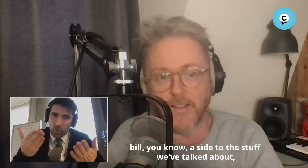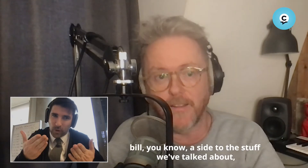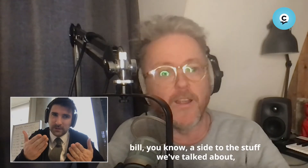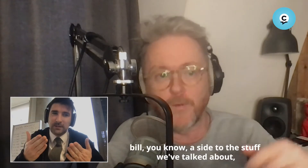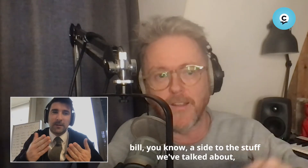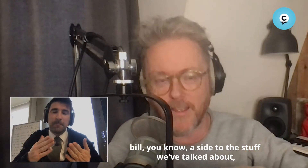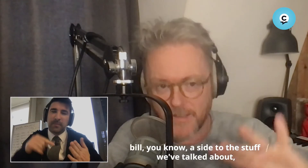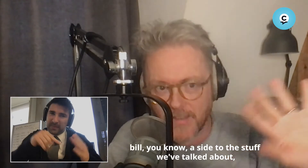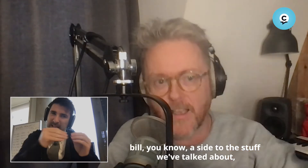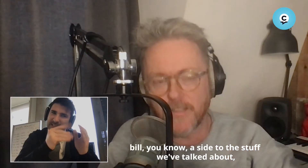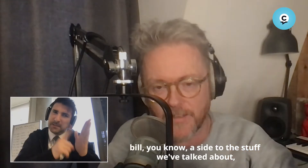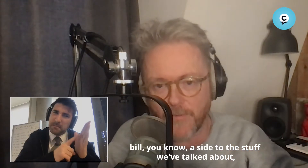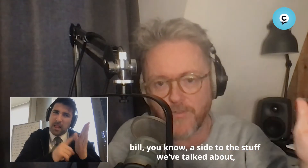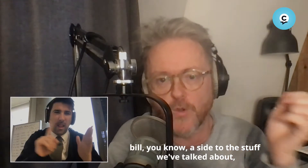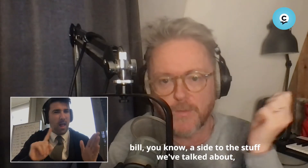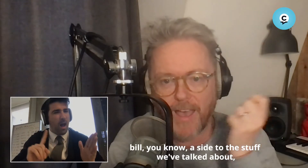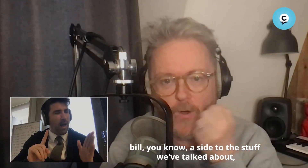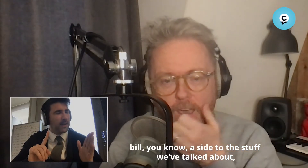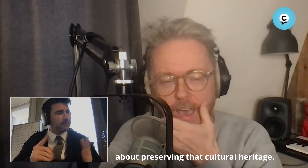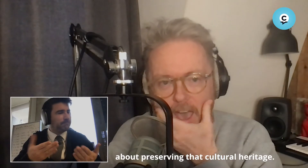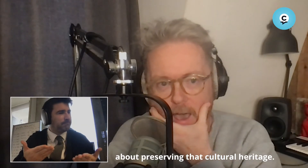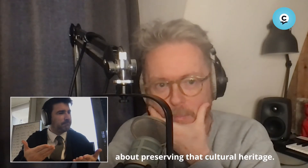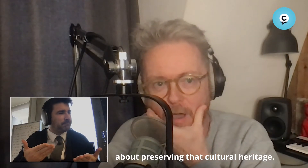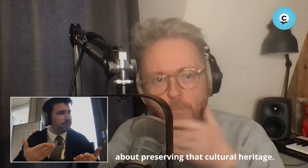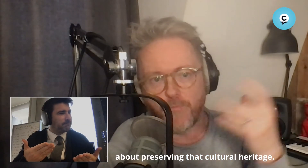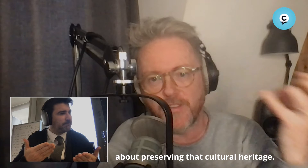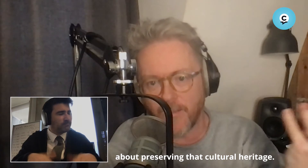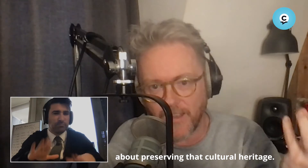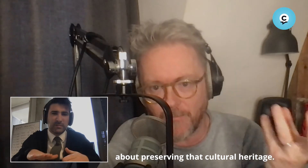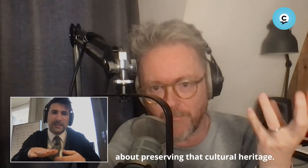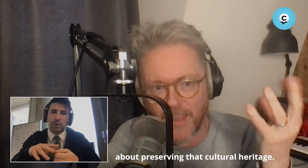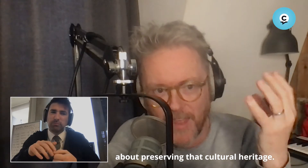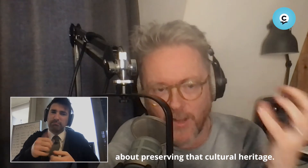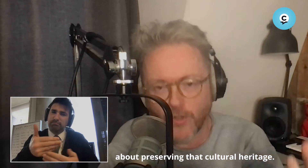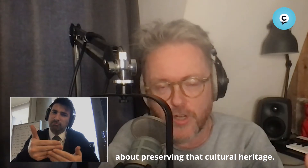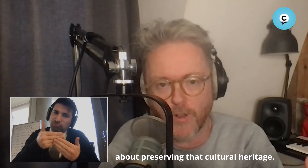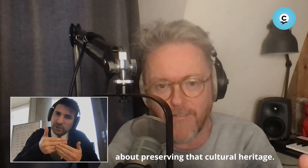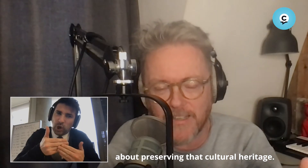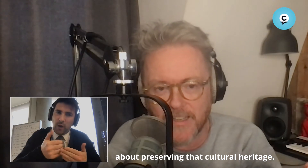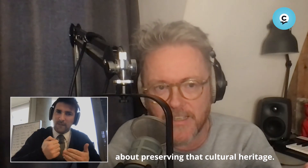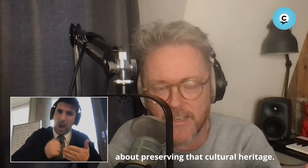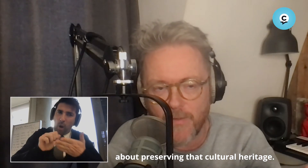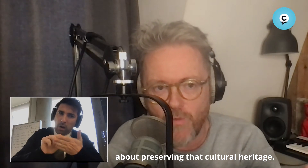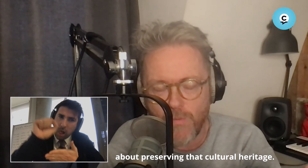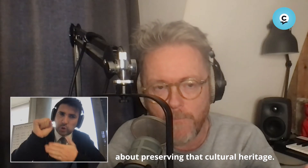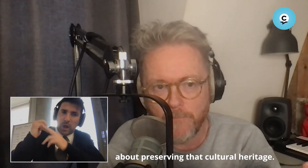bill, aside to the stuff we've talked about preserving that cultural heritage.